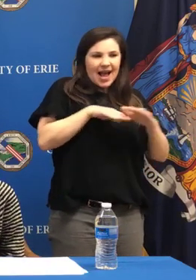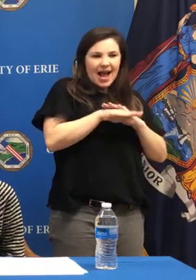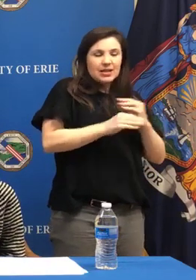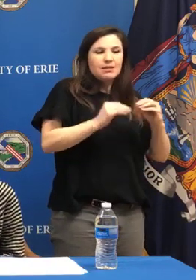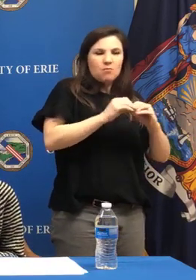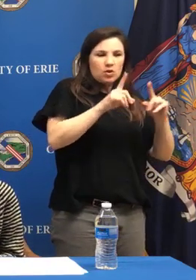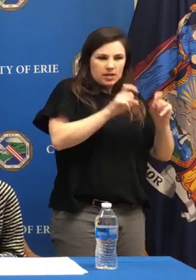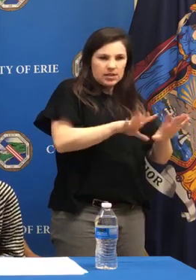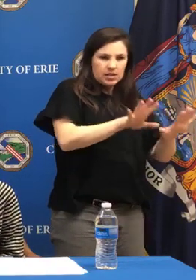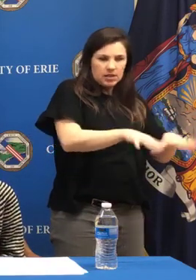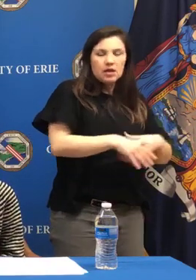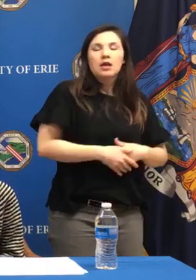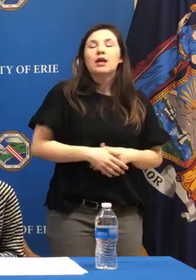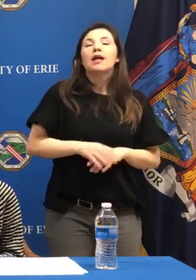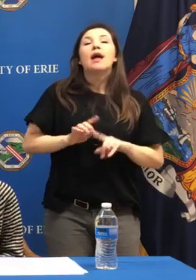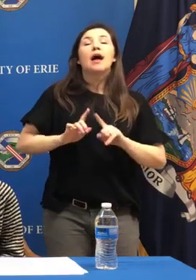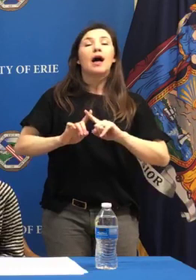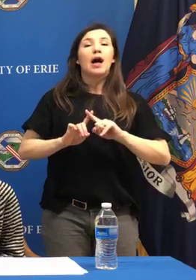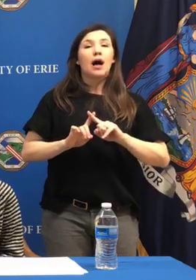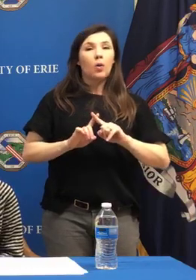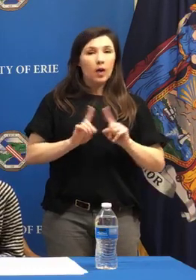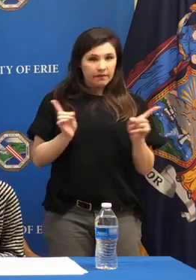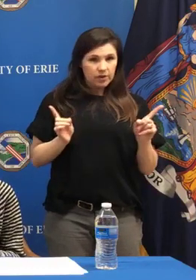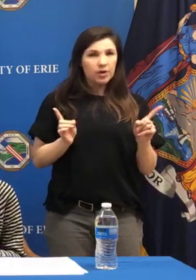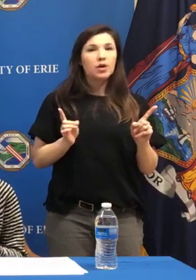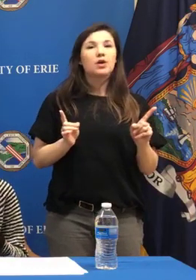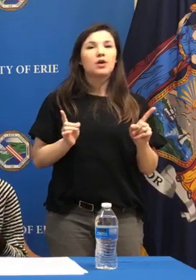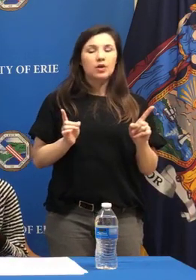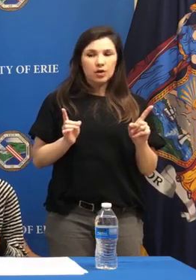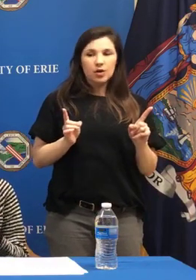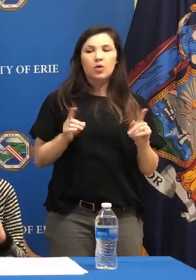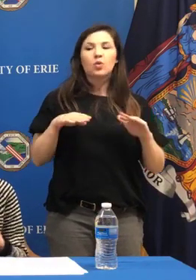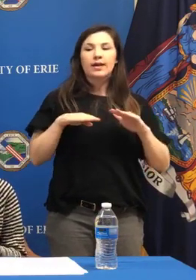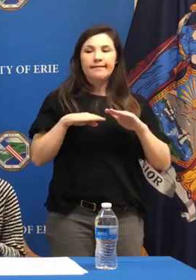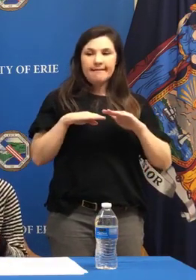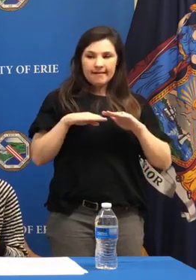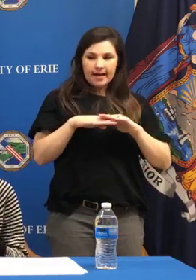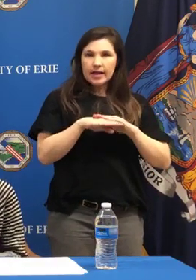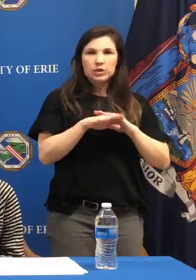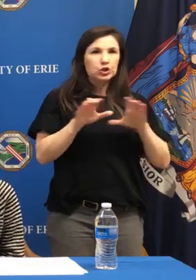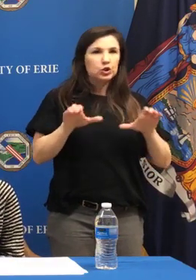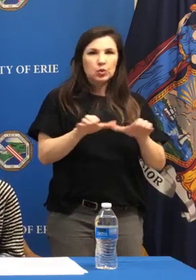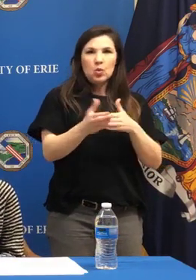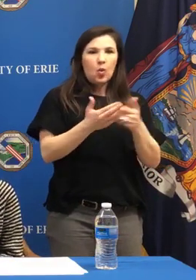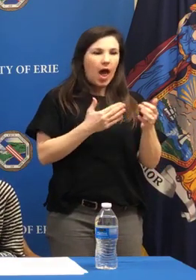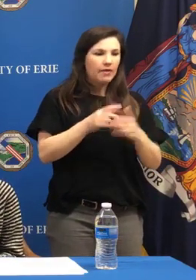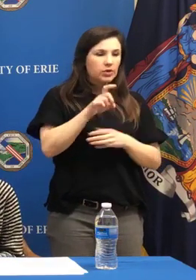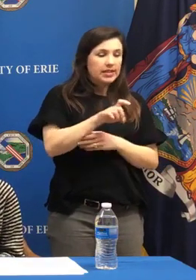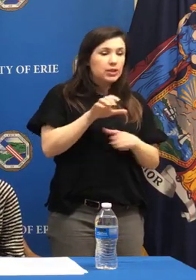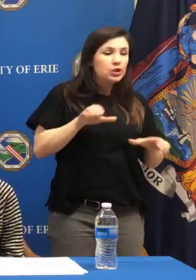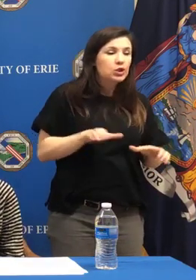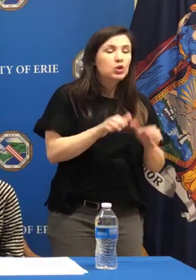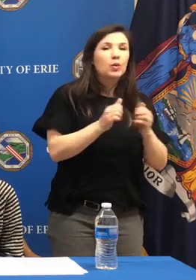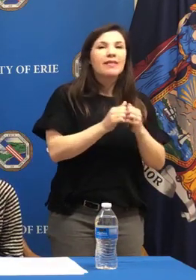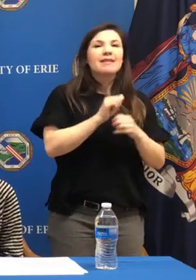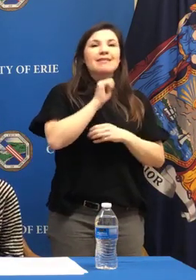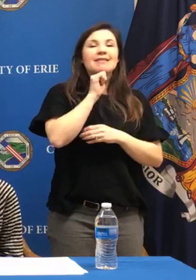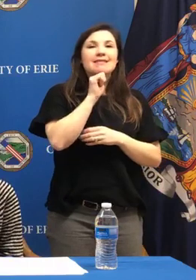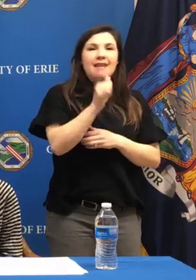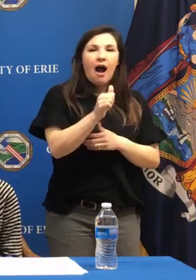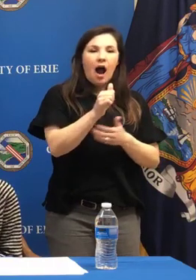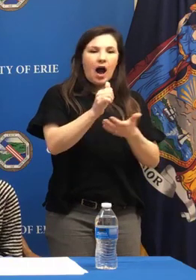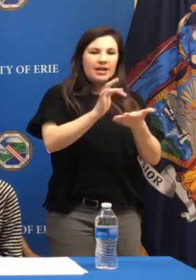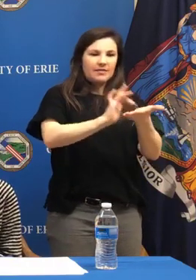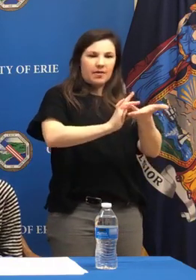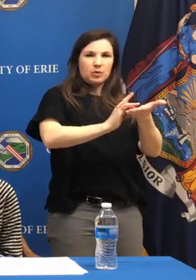However, we still have access to doing whatever we need to do with our non-pharmaceutical